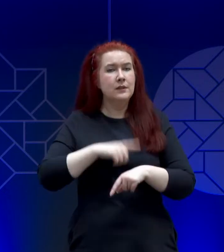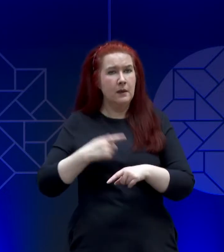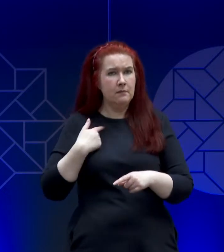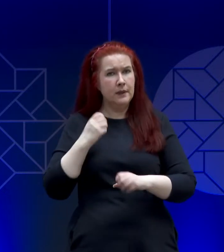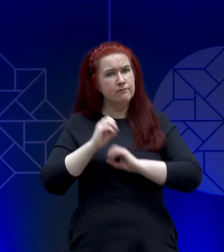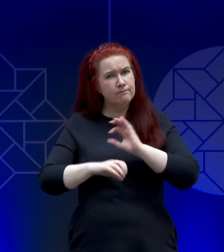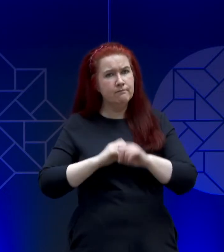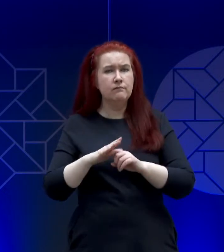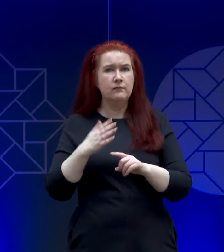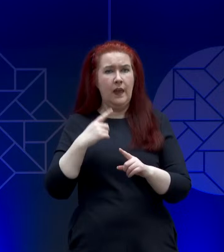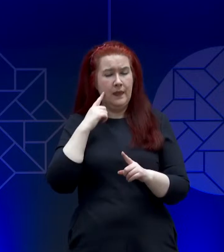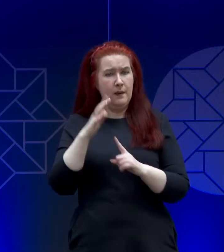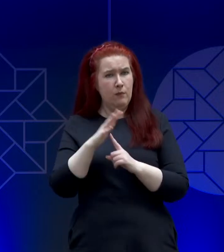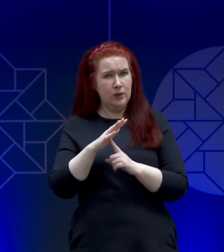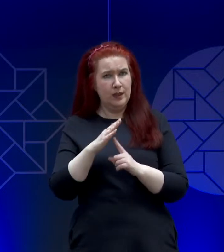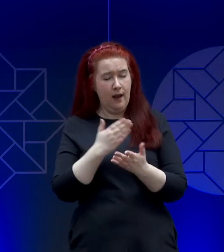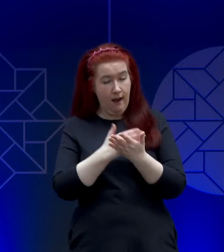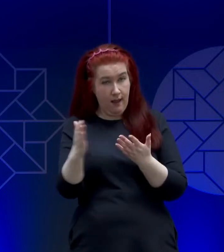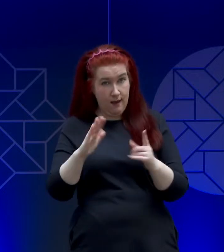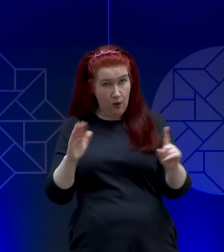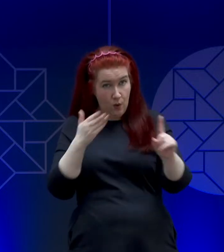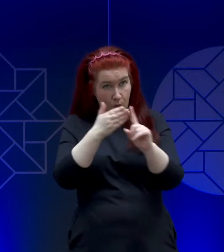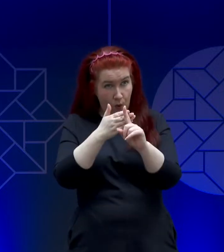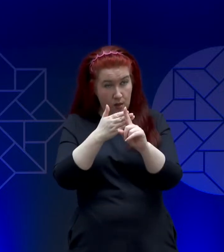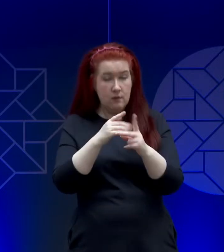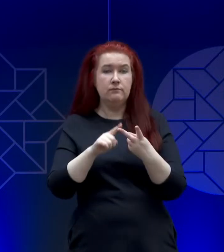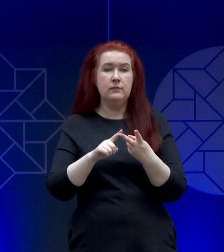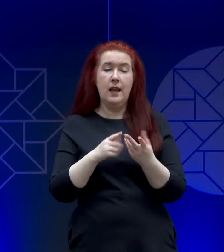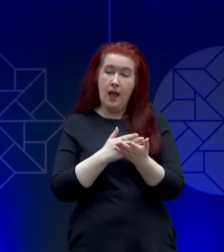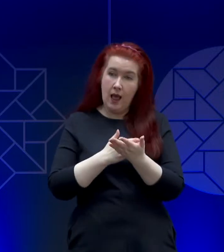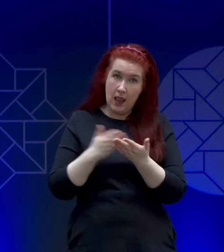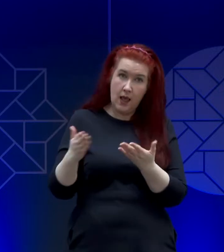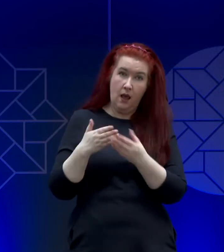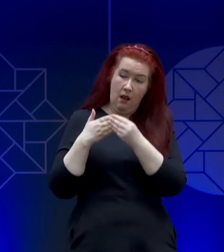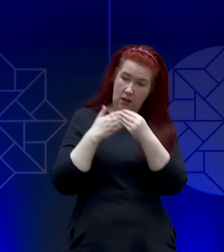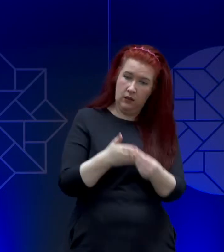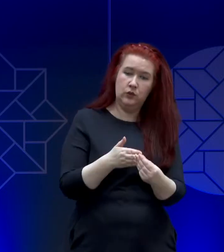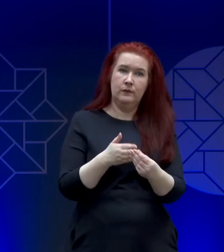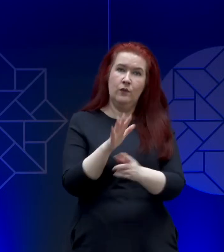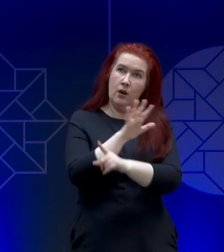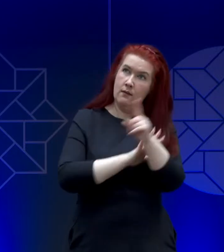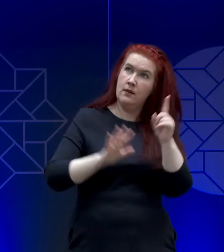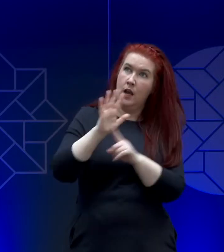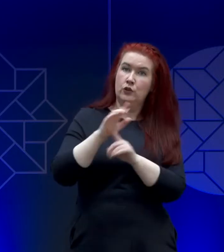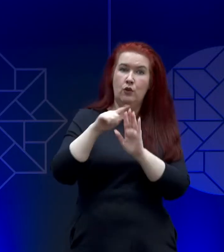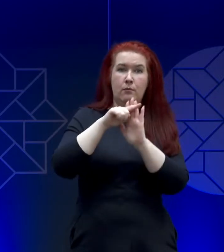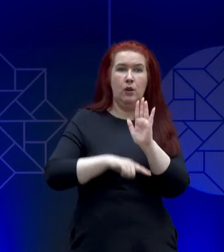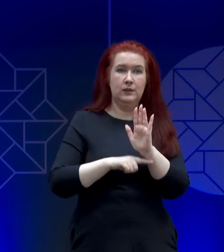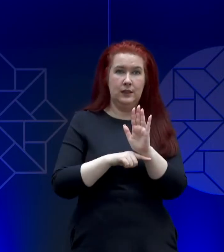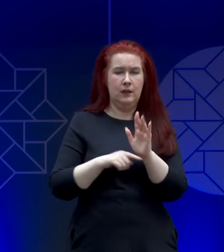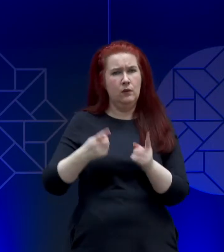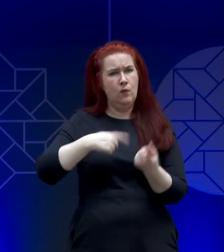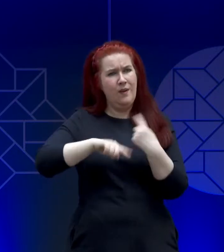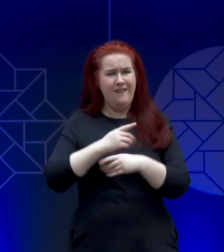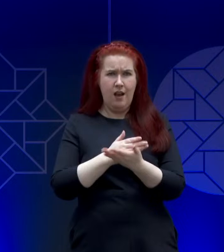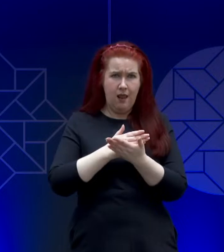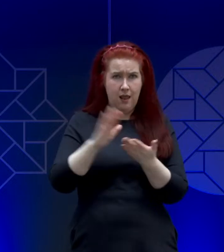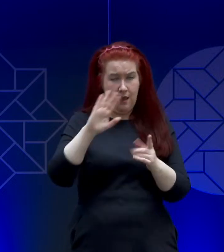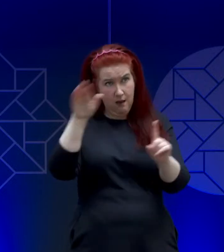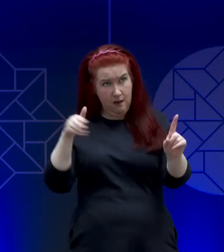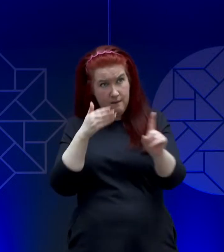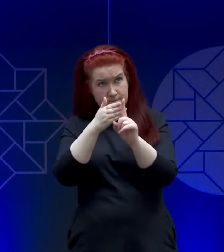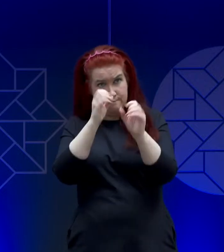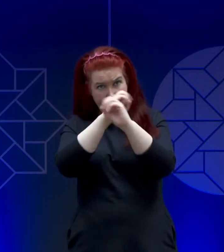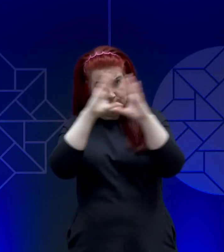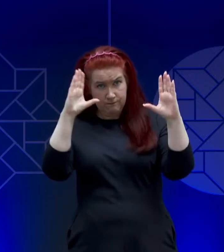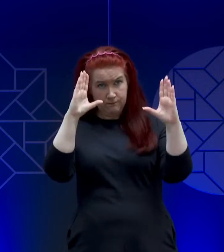identifying clear goals, clear direction to national policy. If we have a clear sense of direction we wish to